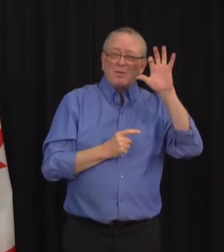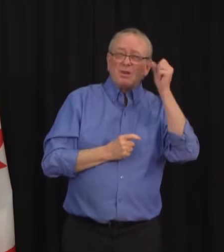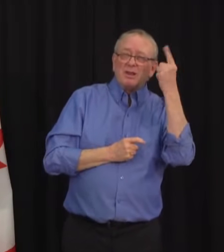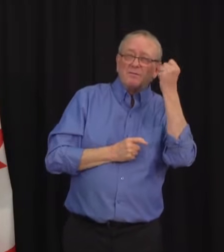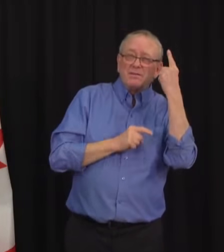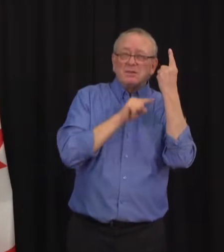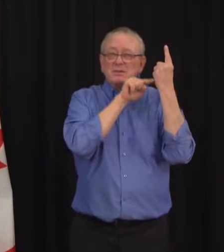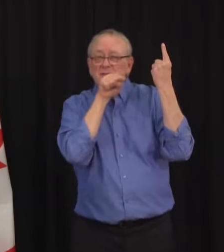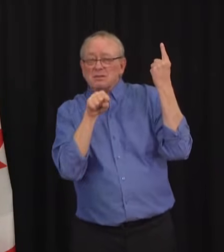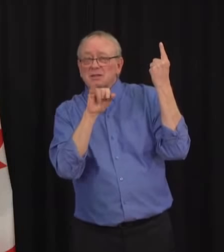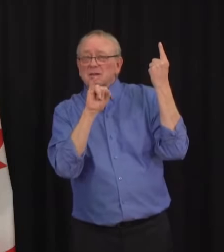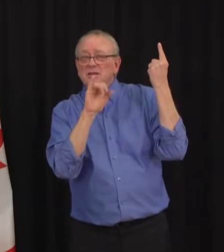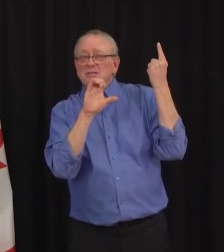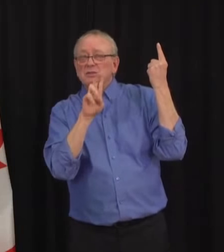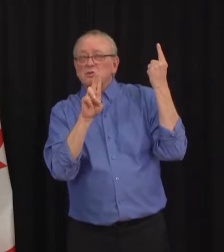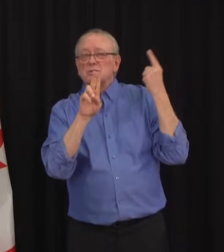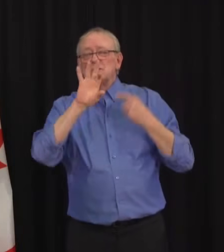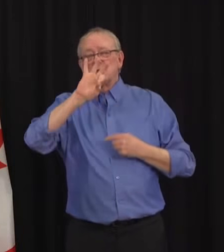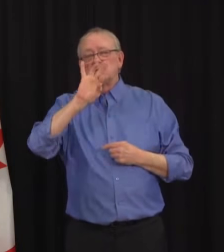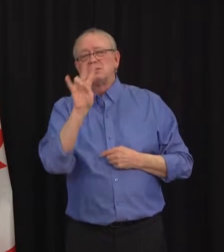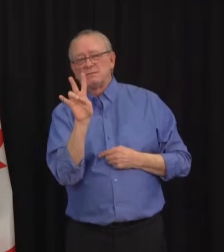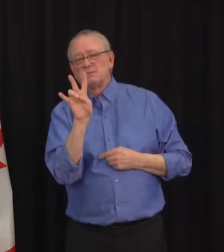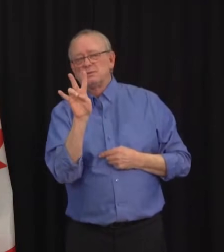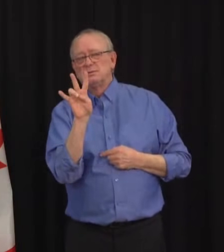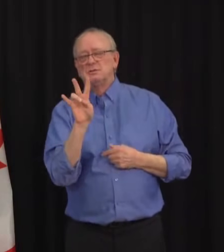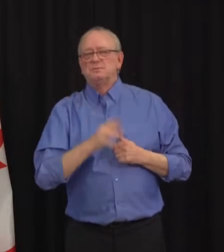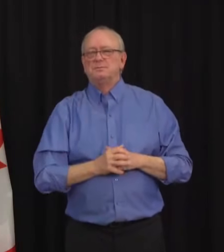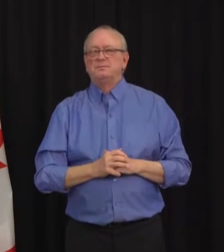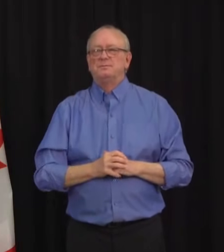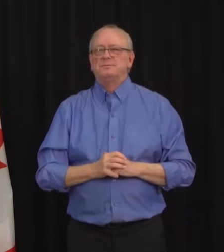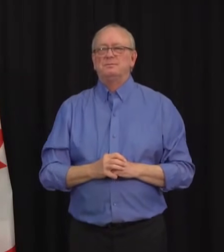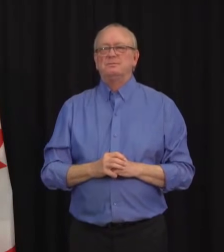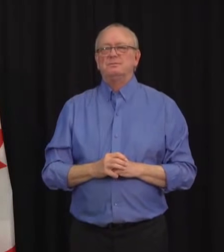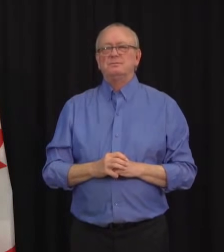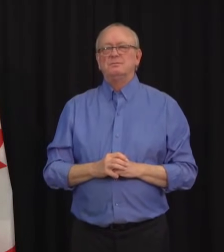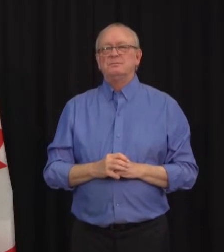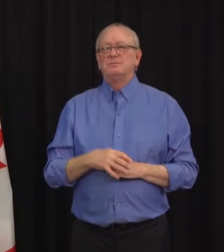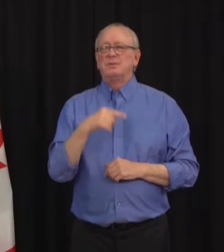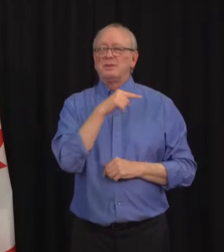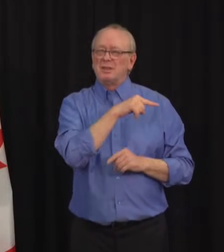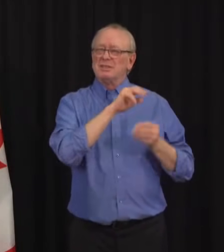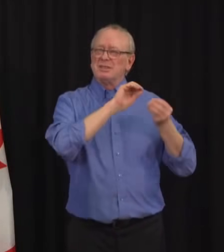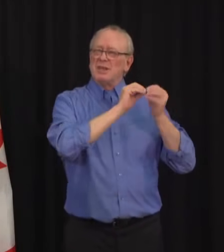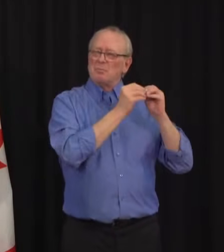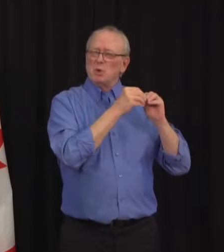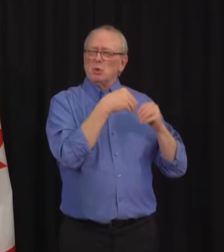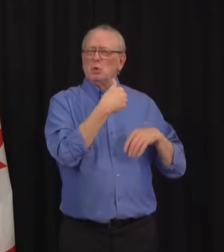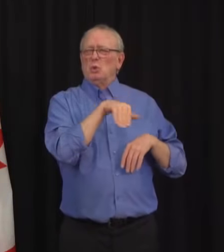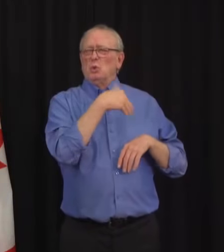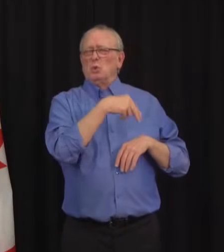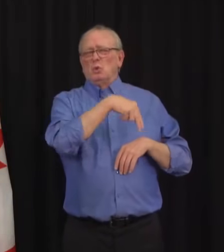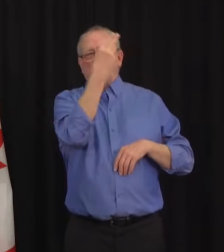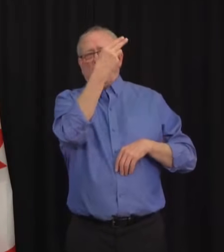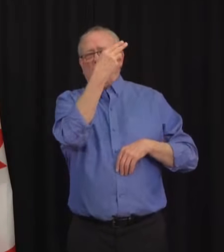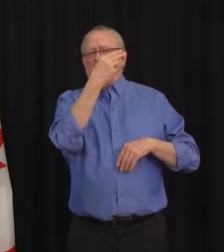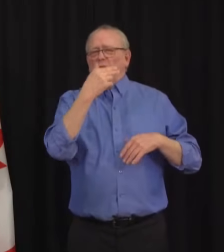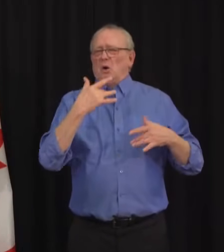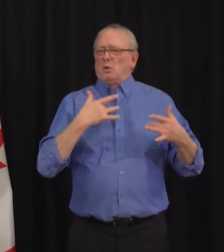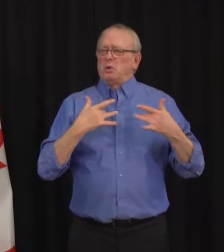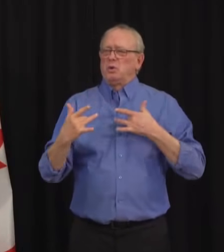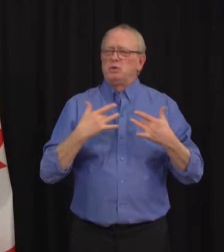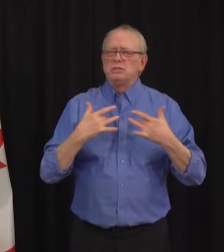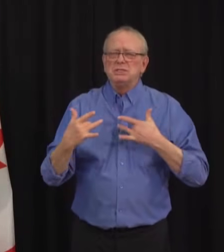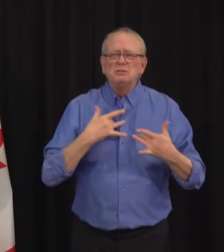who have been admitted into the ICU. These numbers are very concerning, and I know that AHS is watching